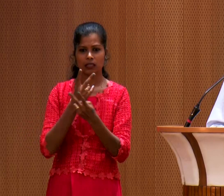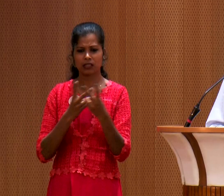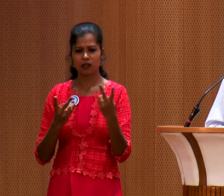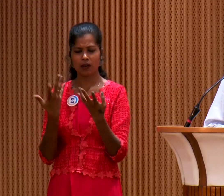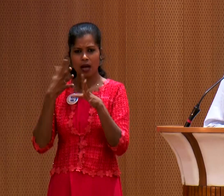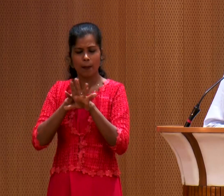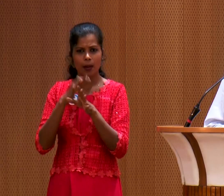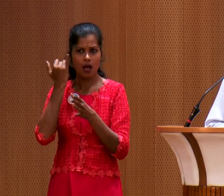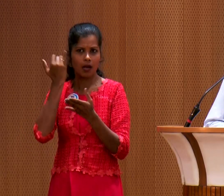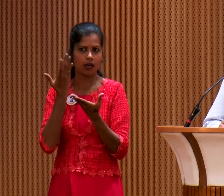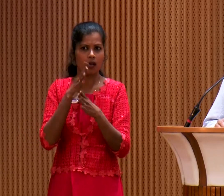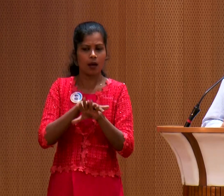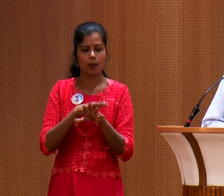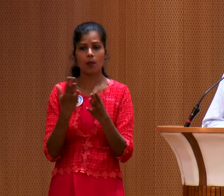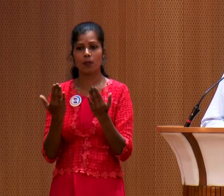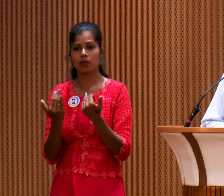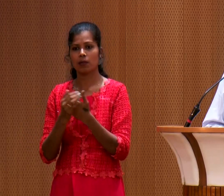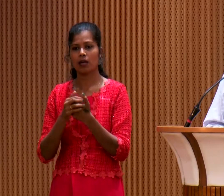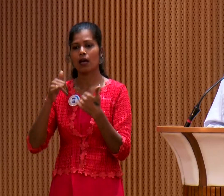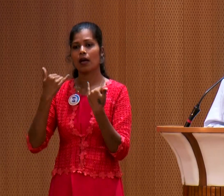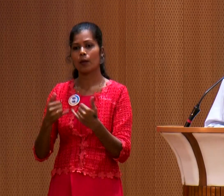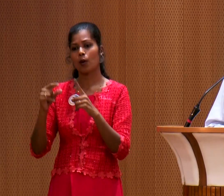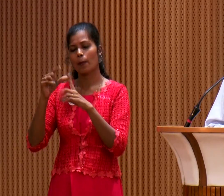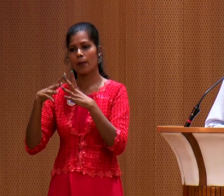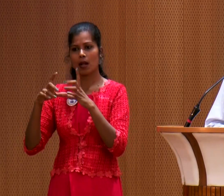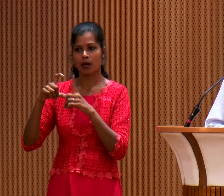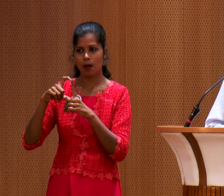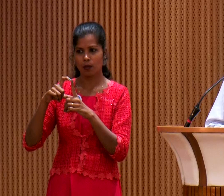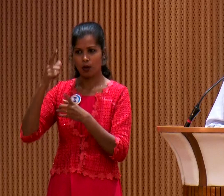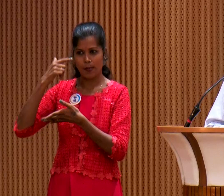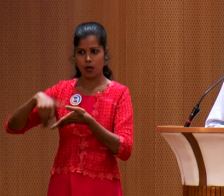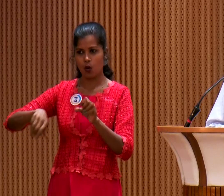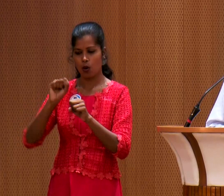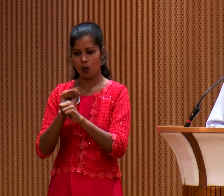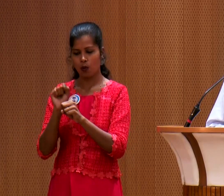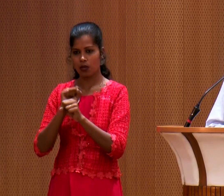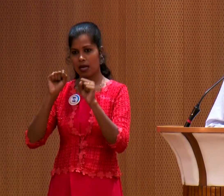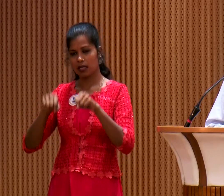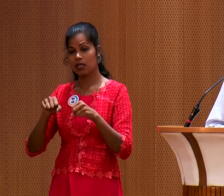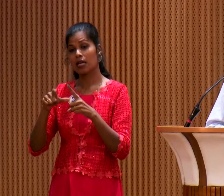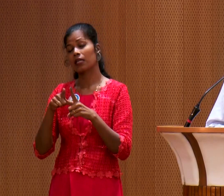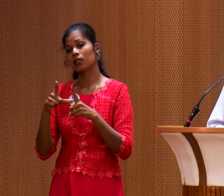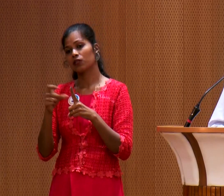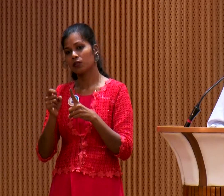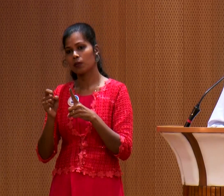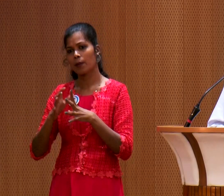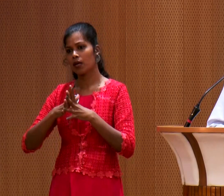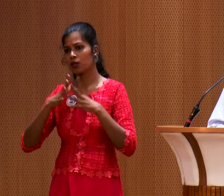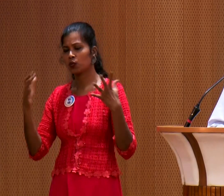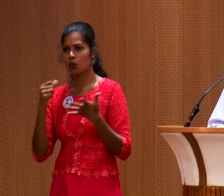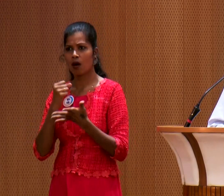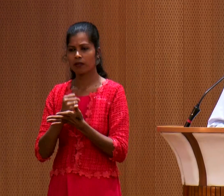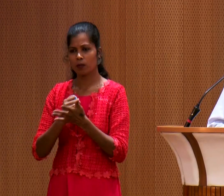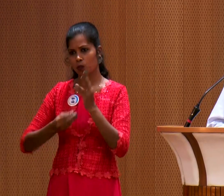applications. Today, it has become part of the PW manual, and it can create a huge demand.